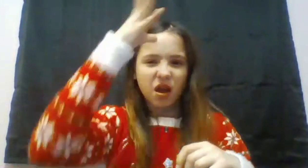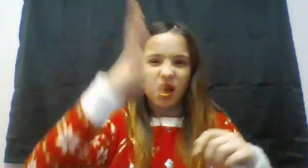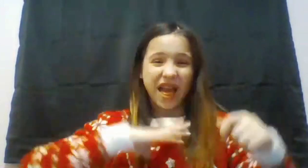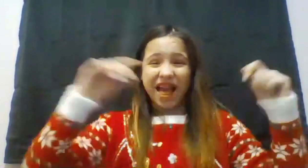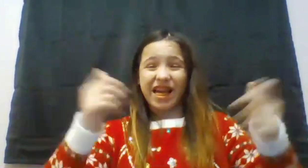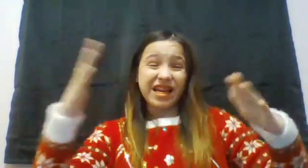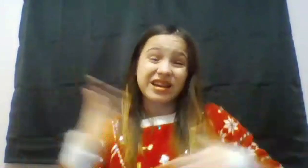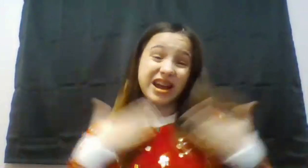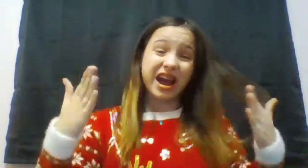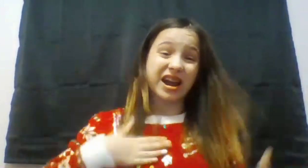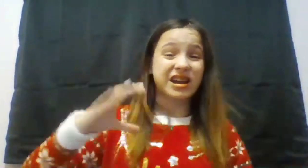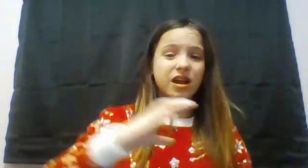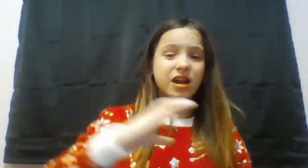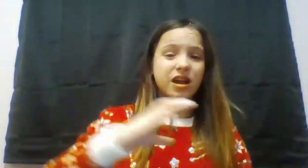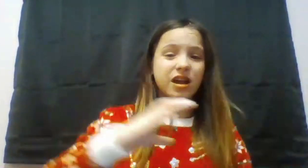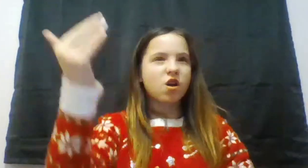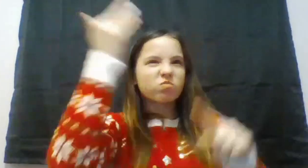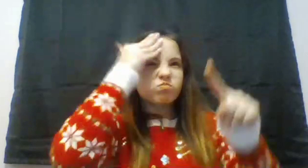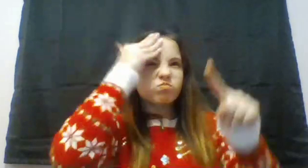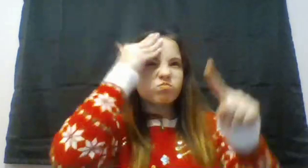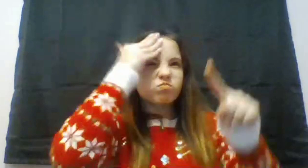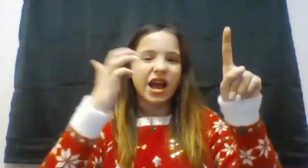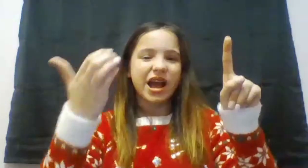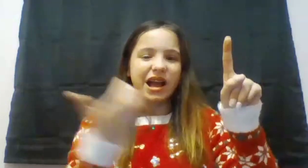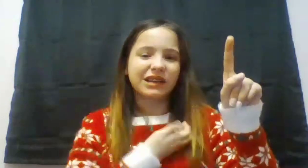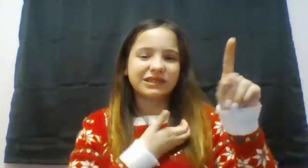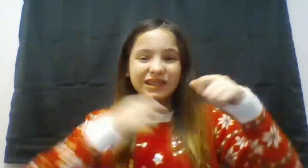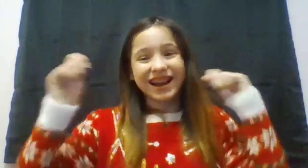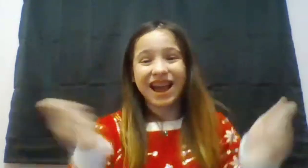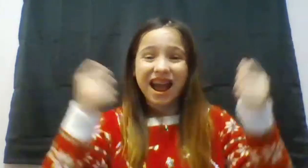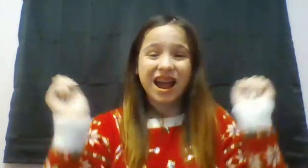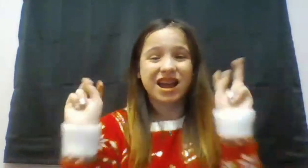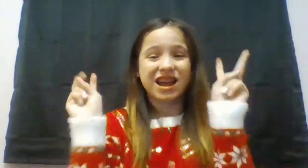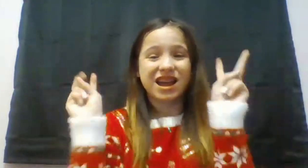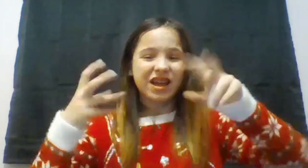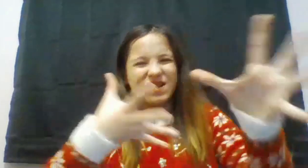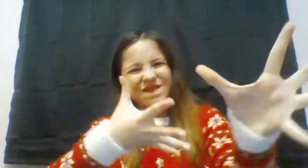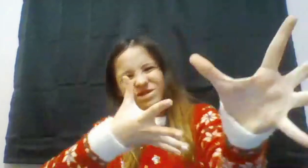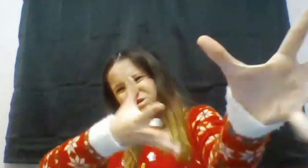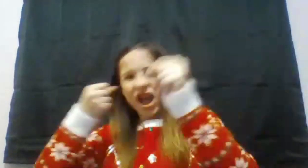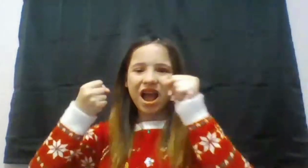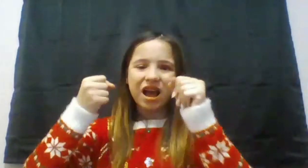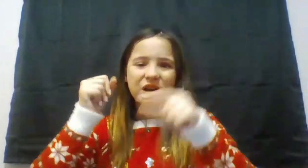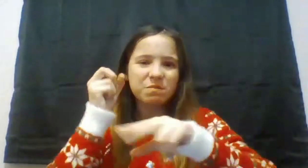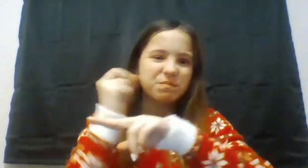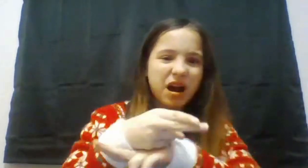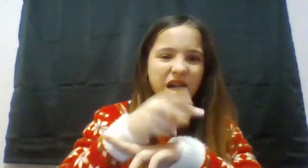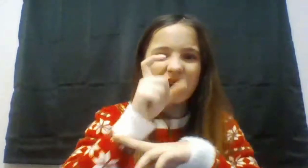but a miniature sleigh and 8 tiny reindeer. With a little old driver so lively and quick, I knew in a moment